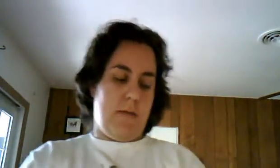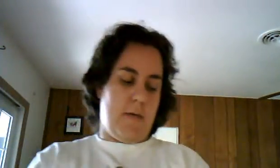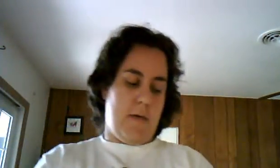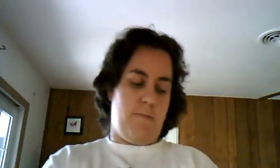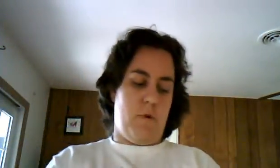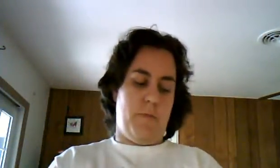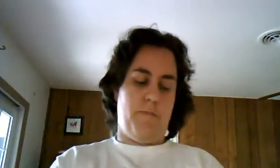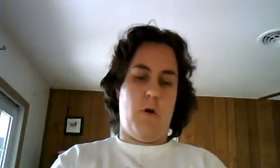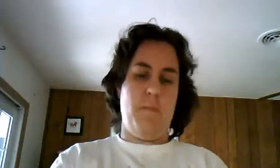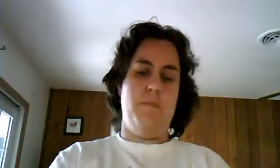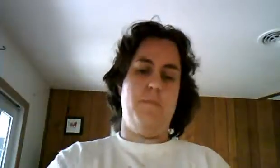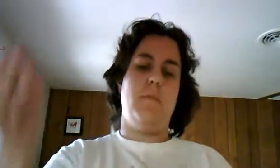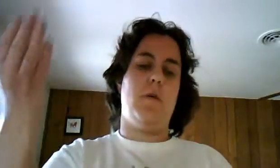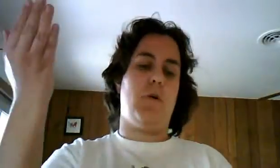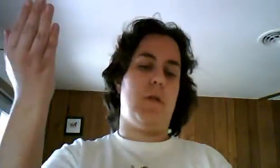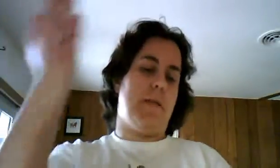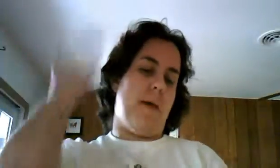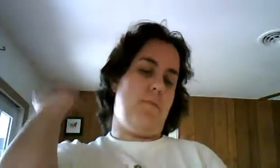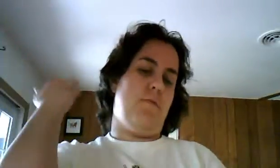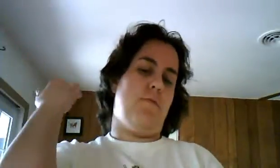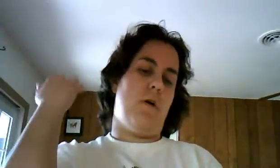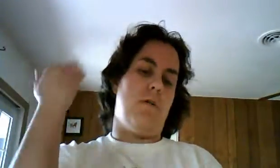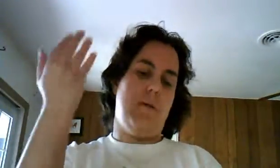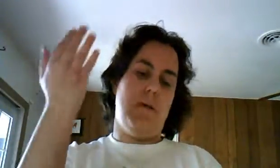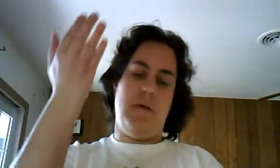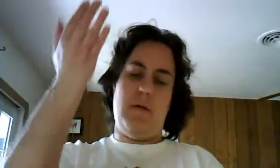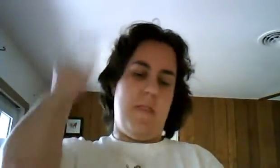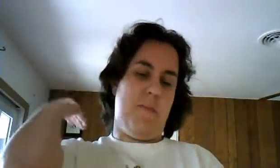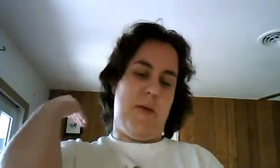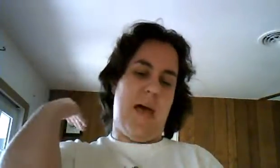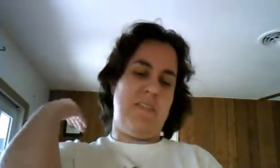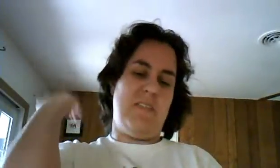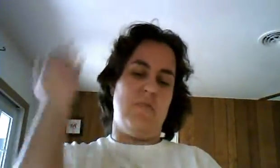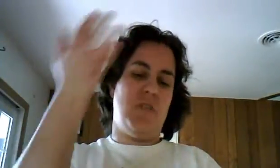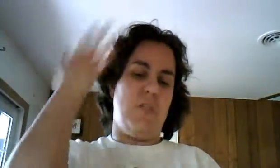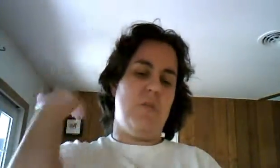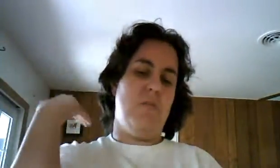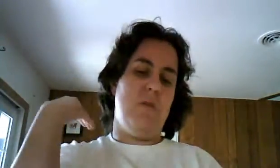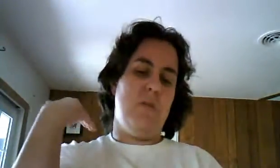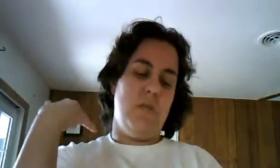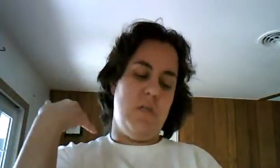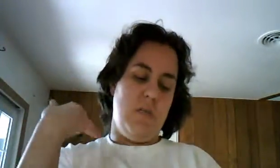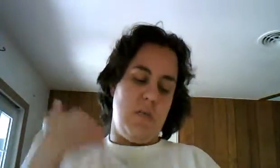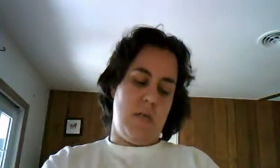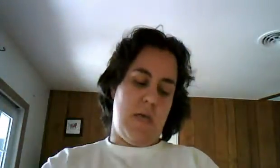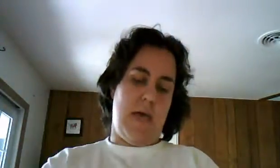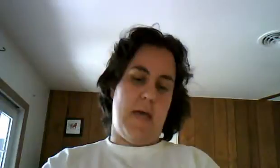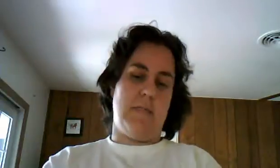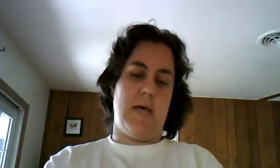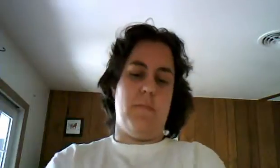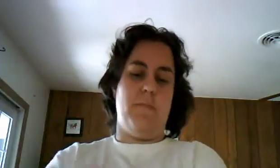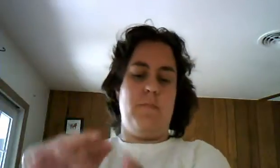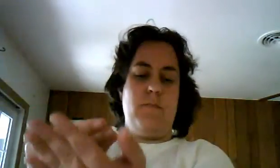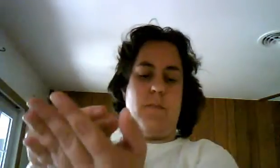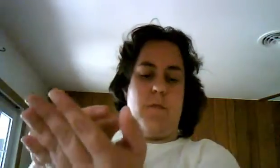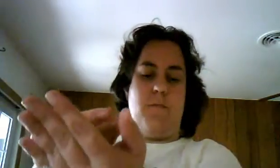Okay, for before, you're gonna go like that. Before. In the past, used to. And for